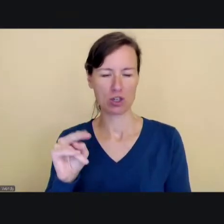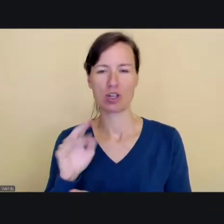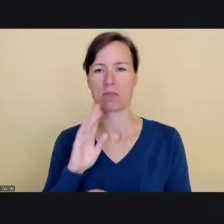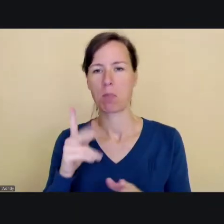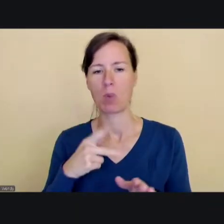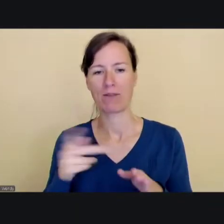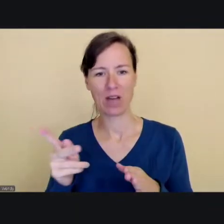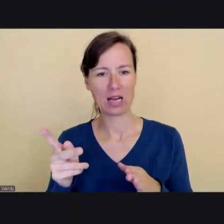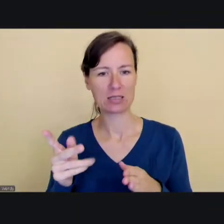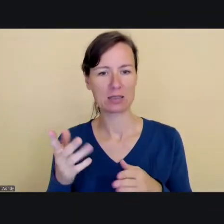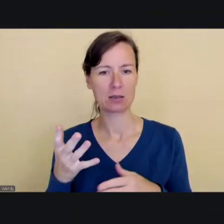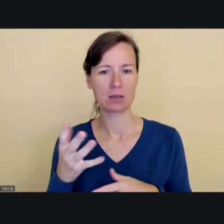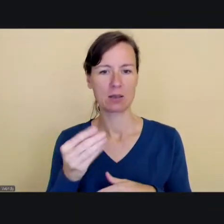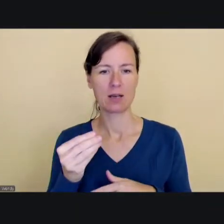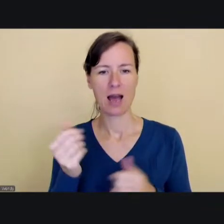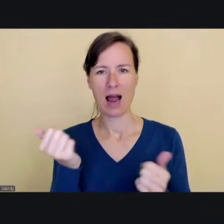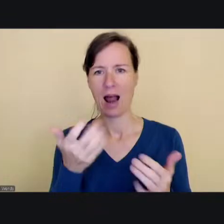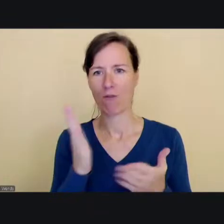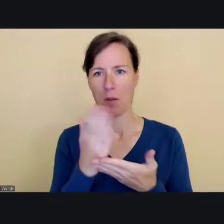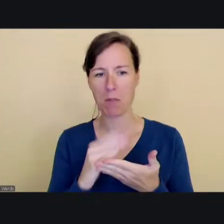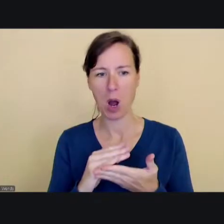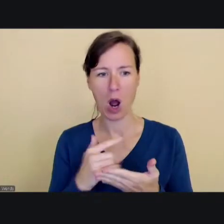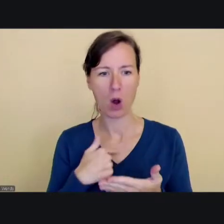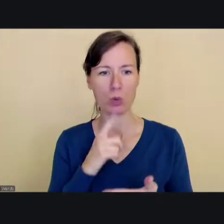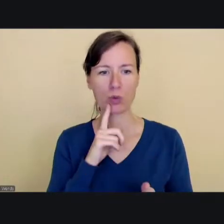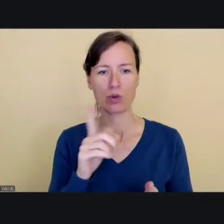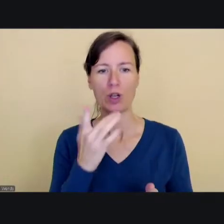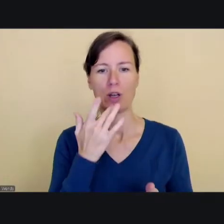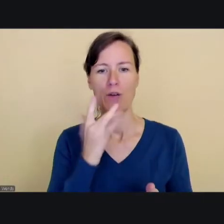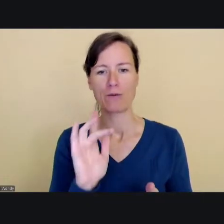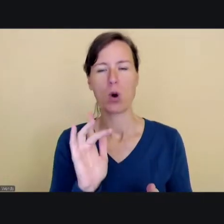to have the talent and the leadership of